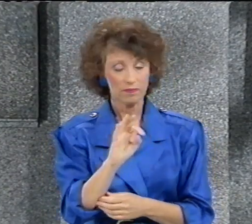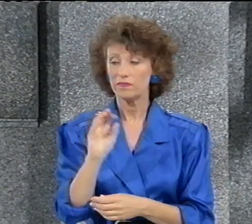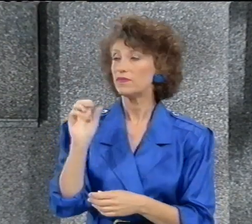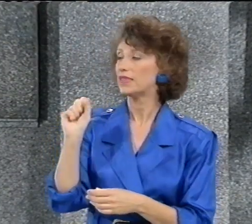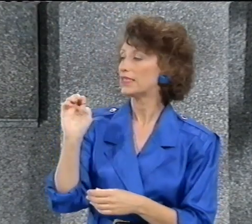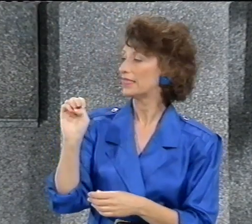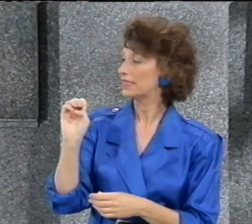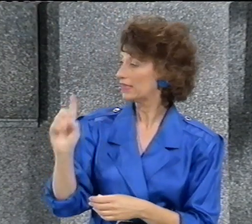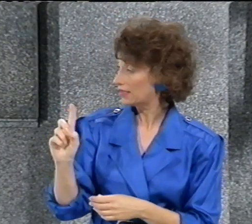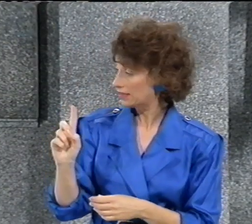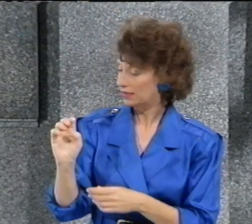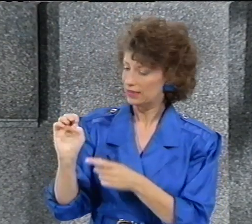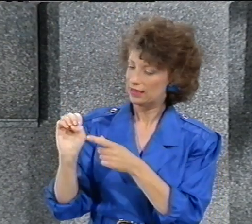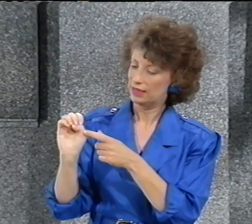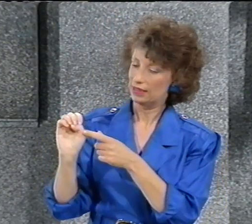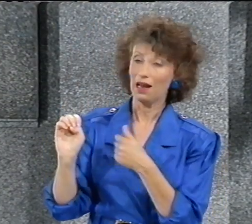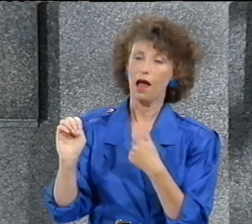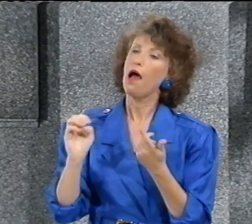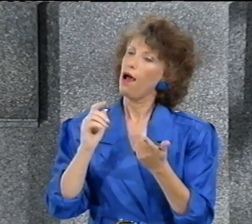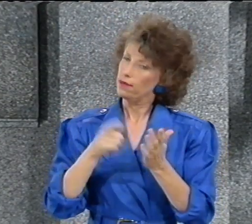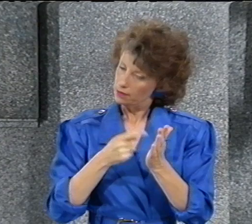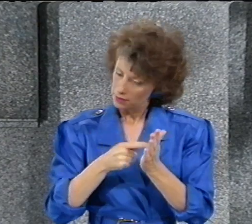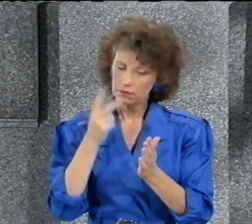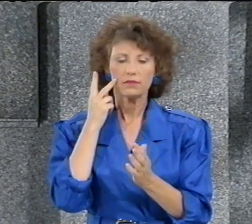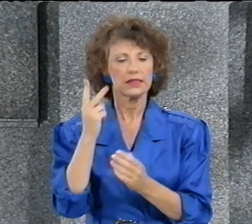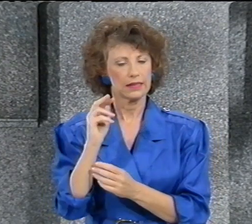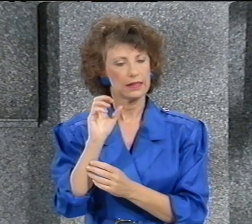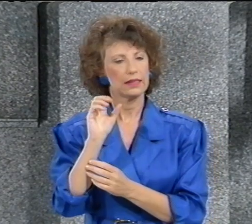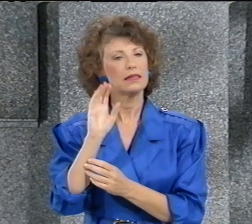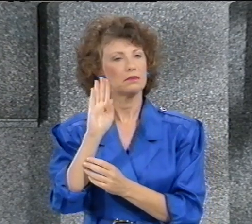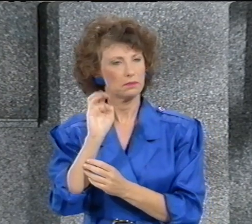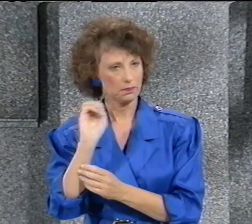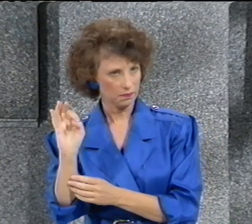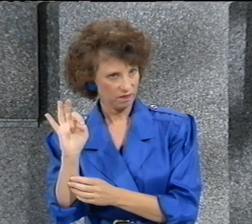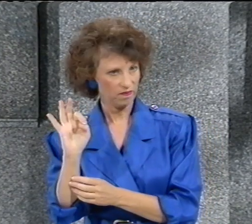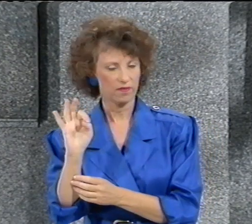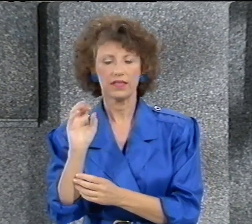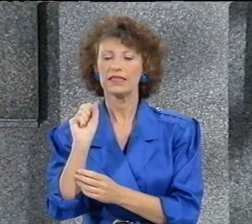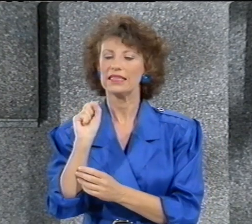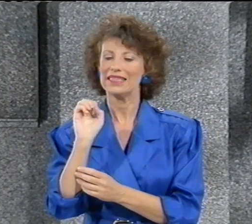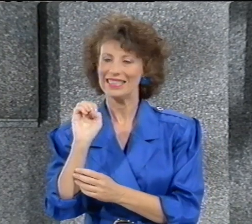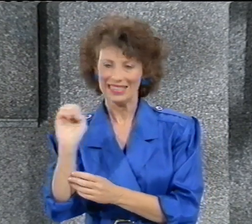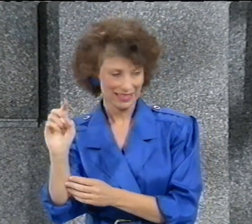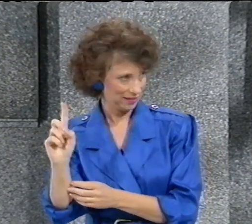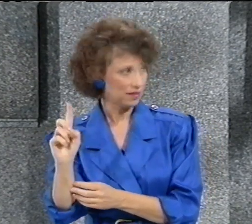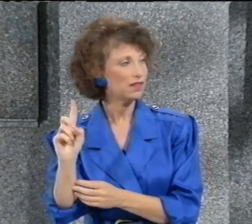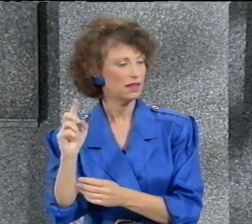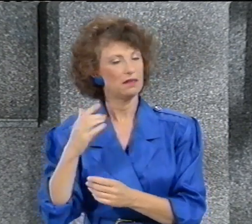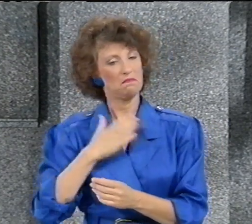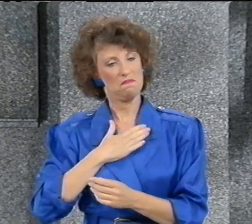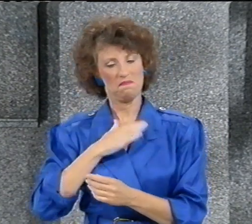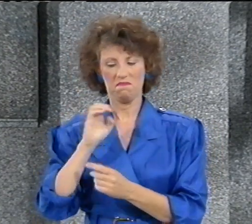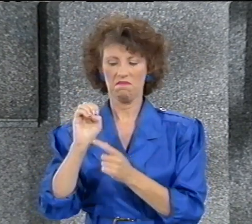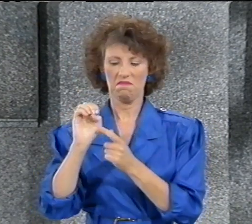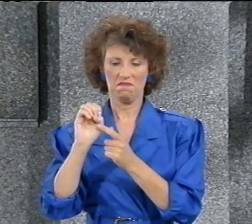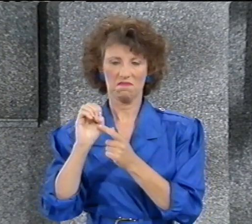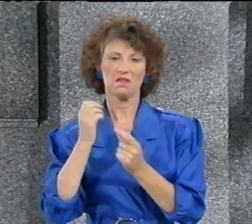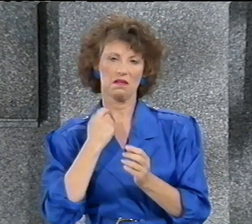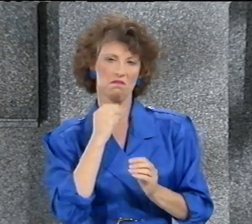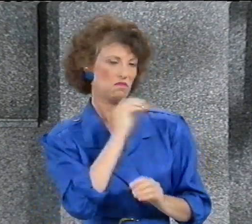And now E, the word beef or seed. Sometimes you'll see the E held a little bit longer, but I